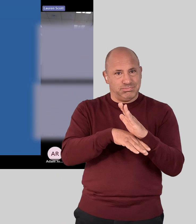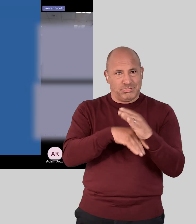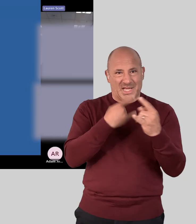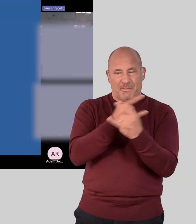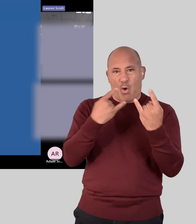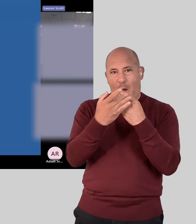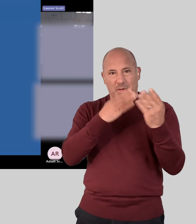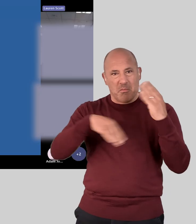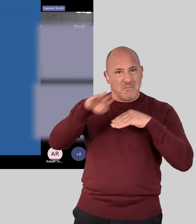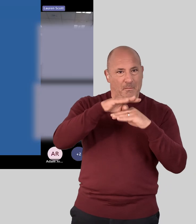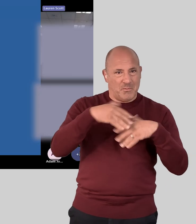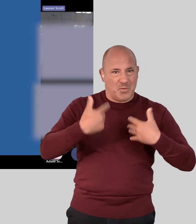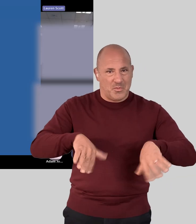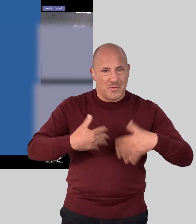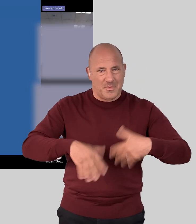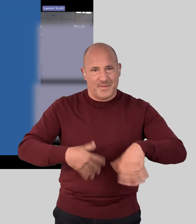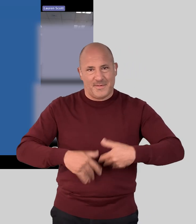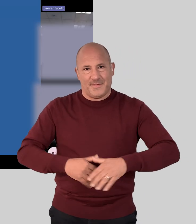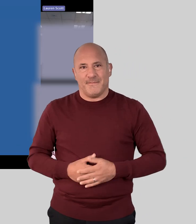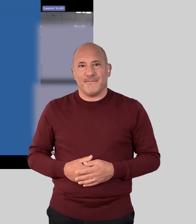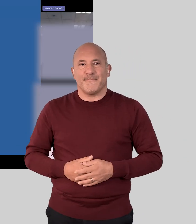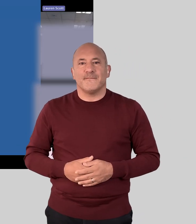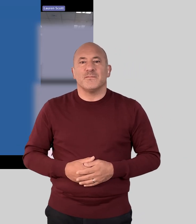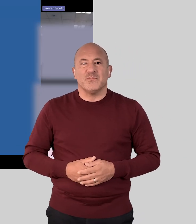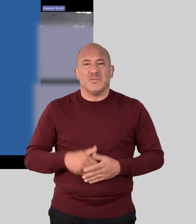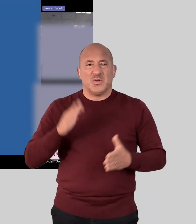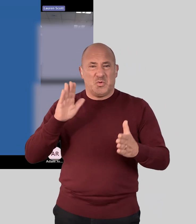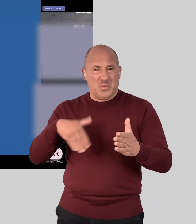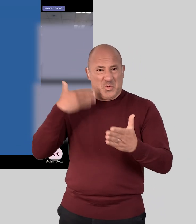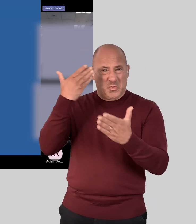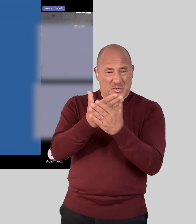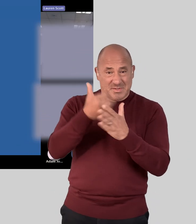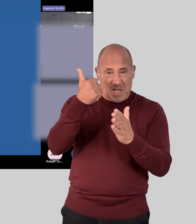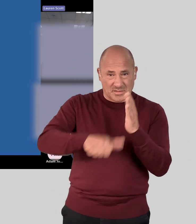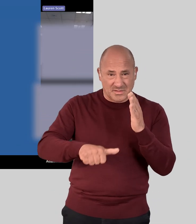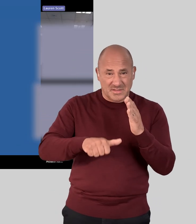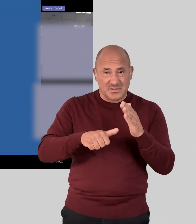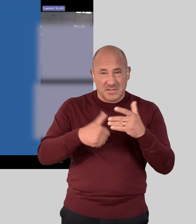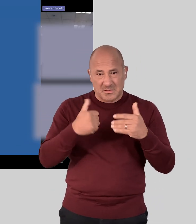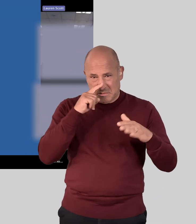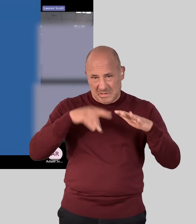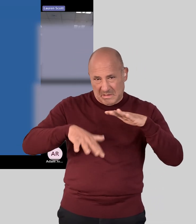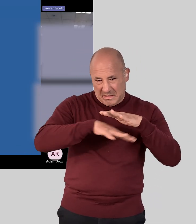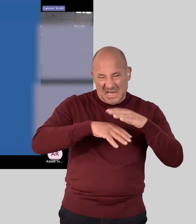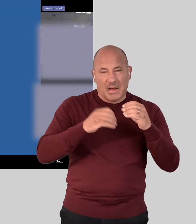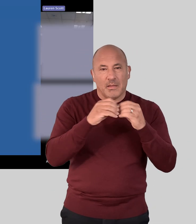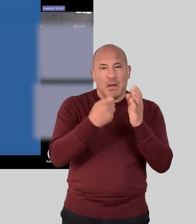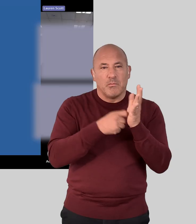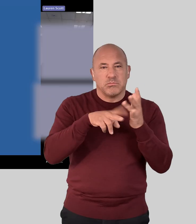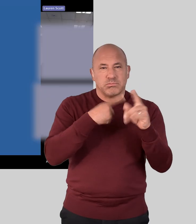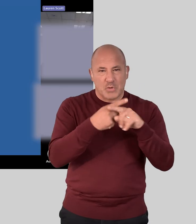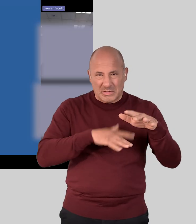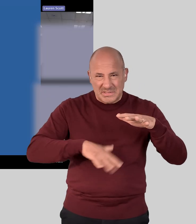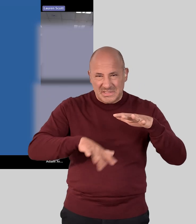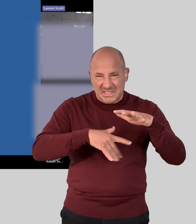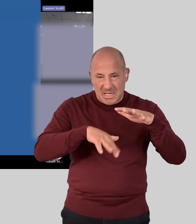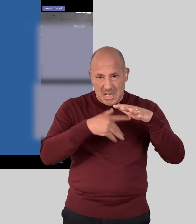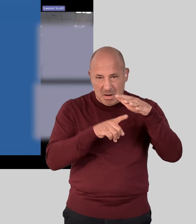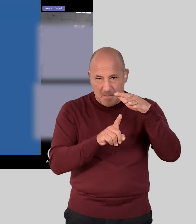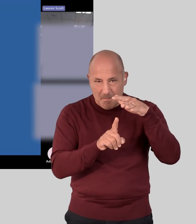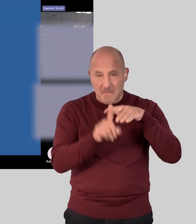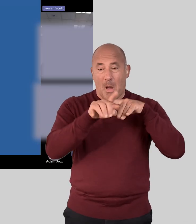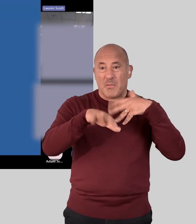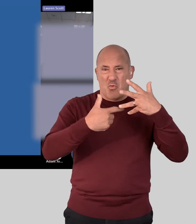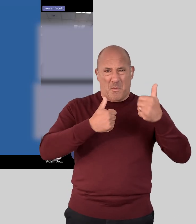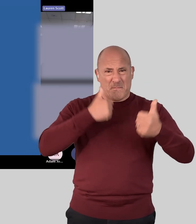ever. Decades after its birth, hip-hop has grown from its underground origins in the Bronx to become one